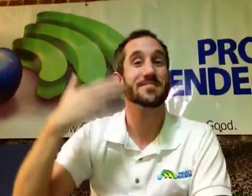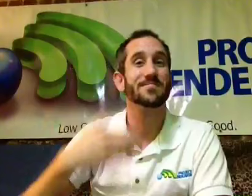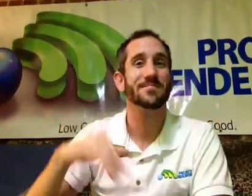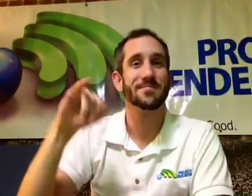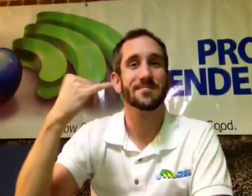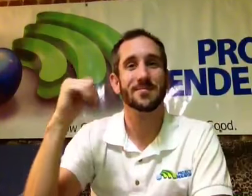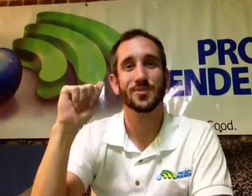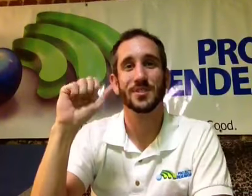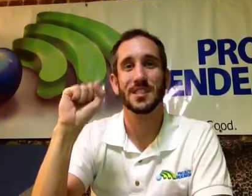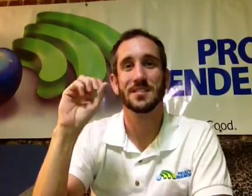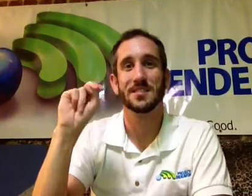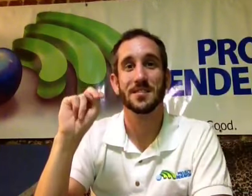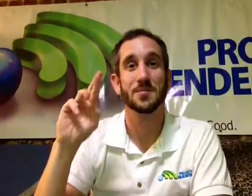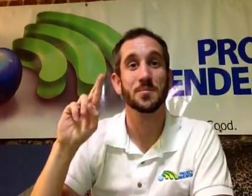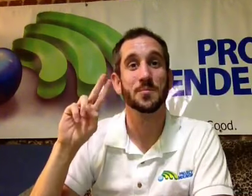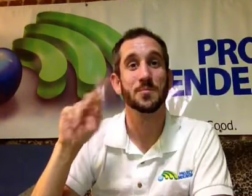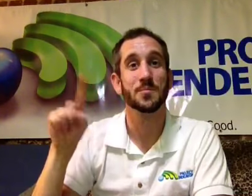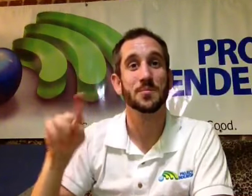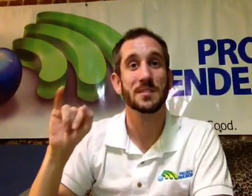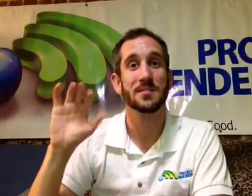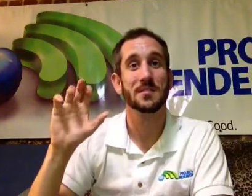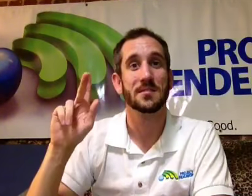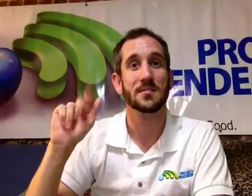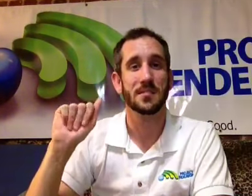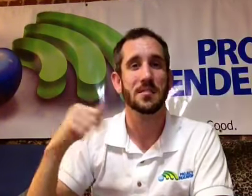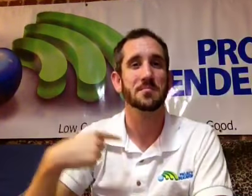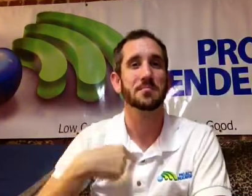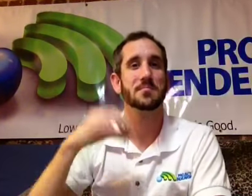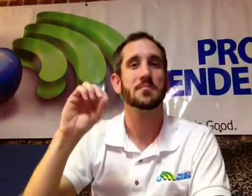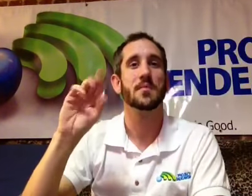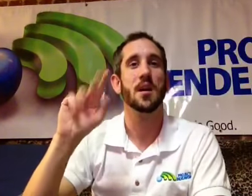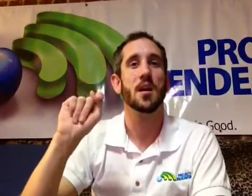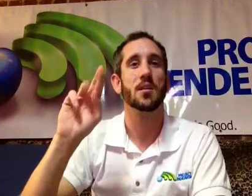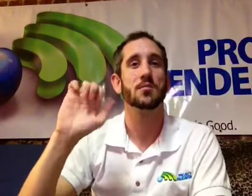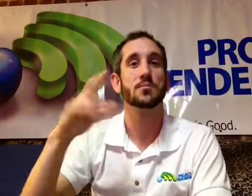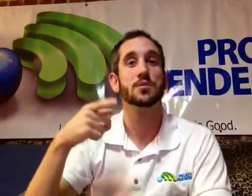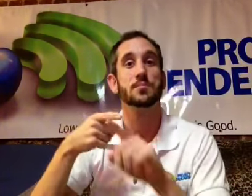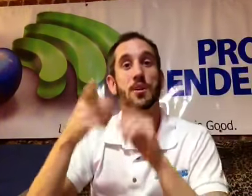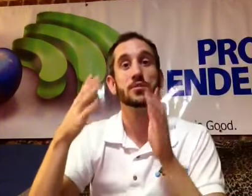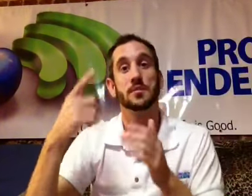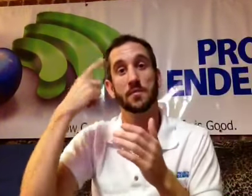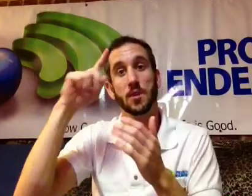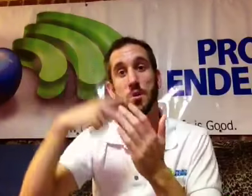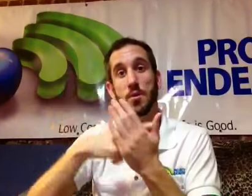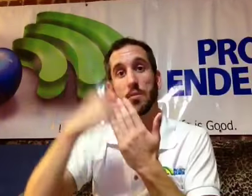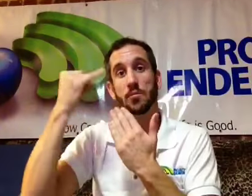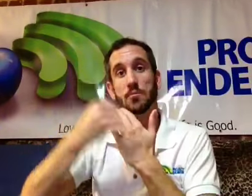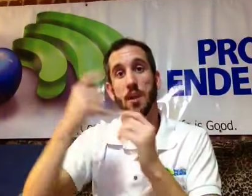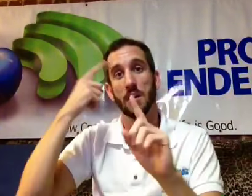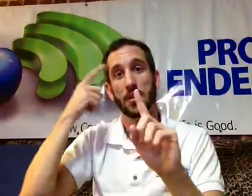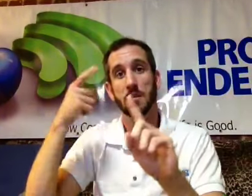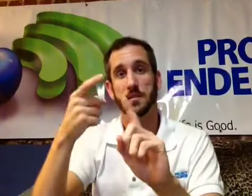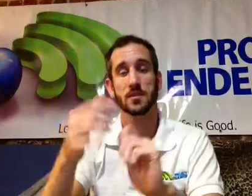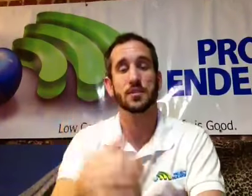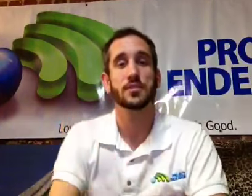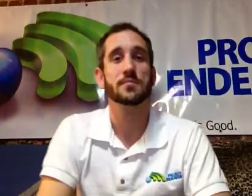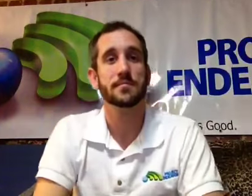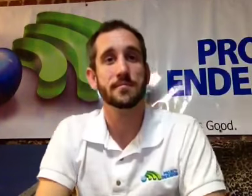Simply log on to meetcast.com. Tell us how much you need, and in minutes, the lines can be wired. It's just that easy, and just